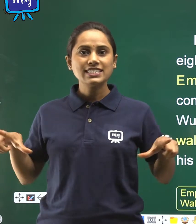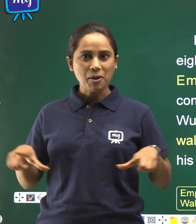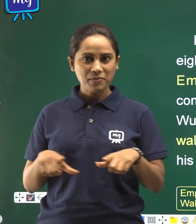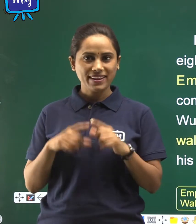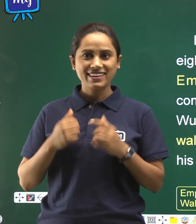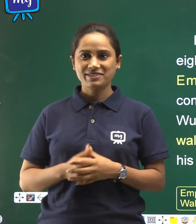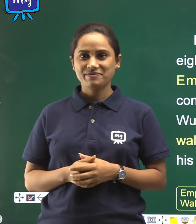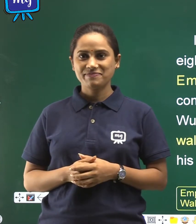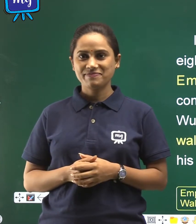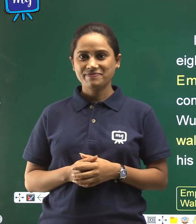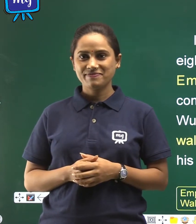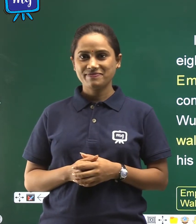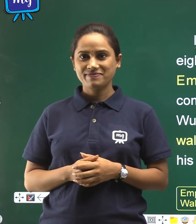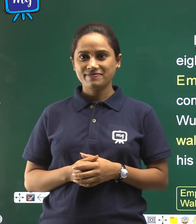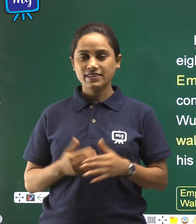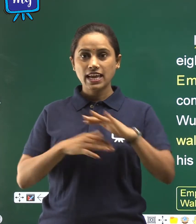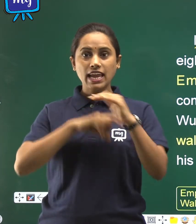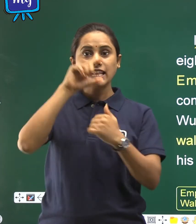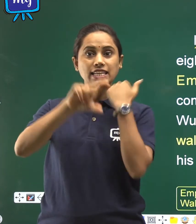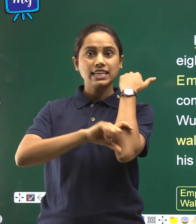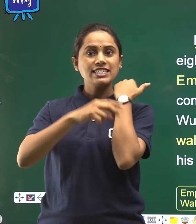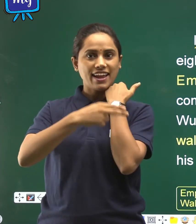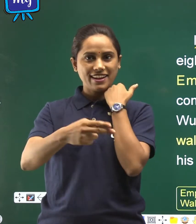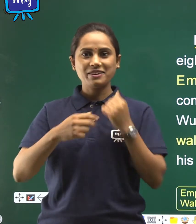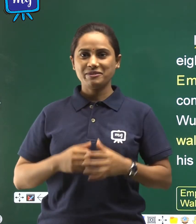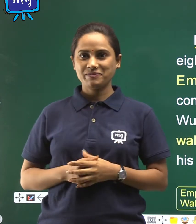Summary. In China,